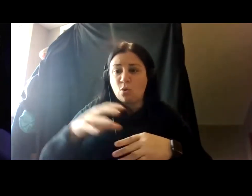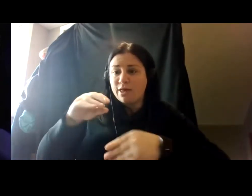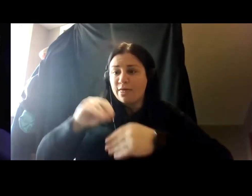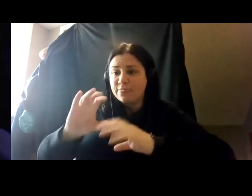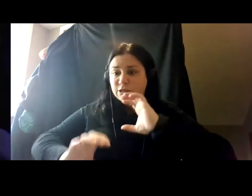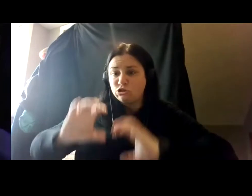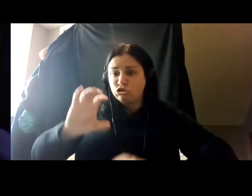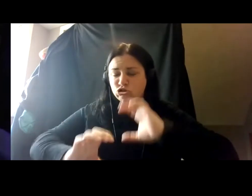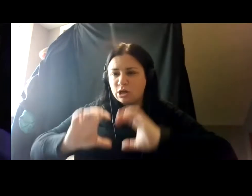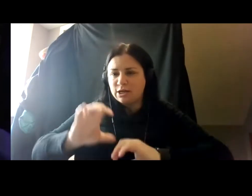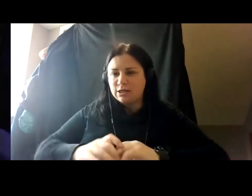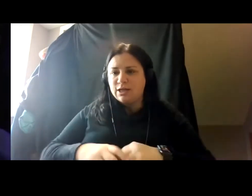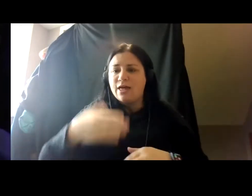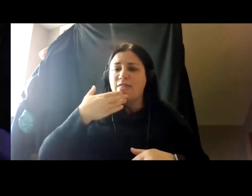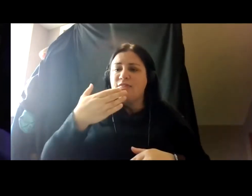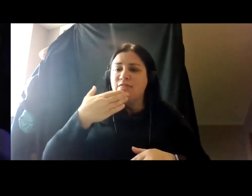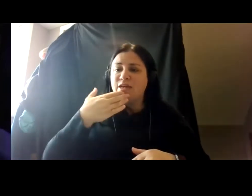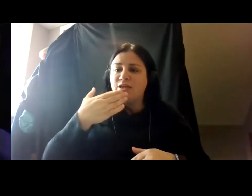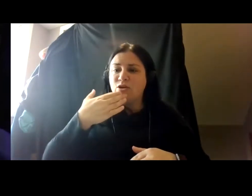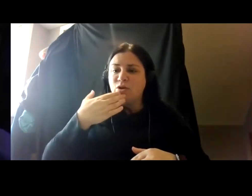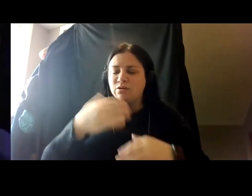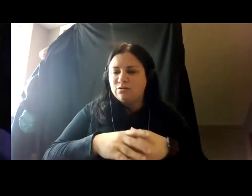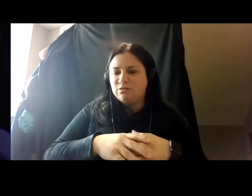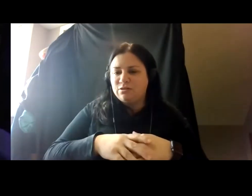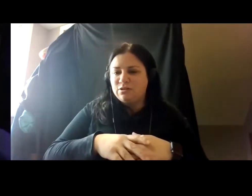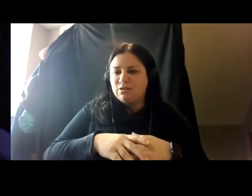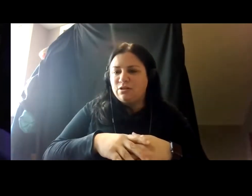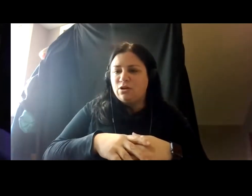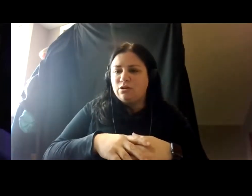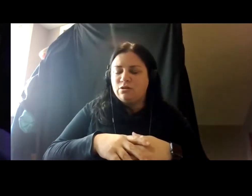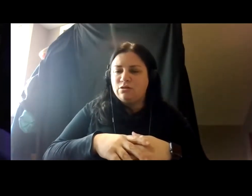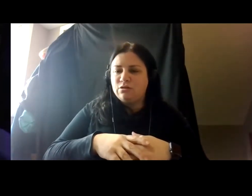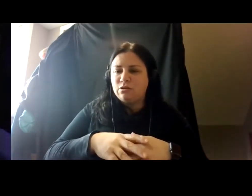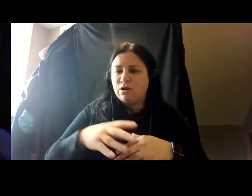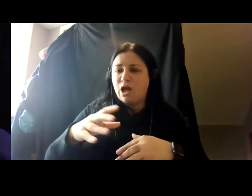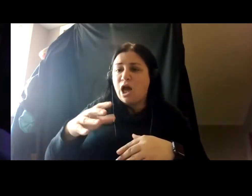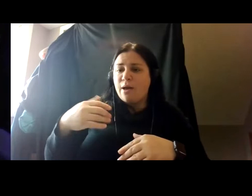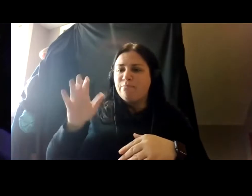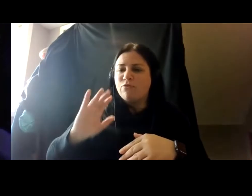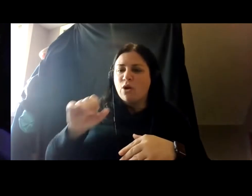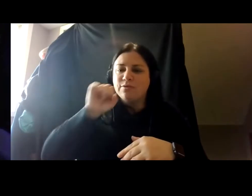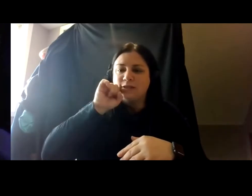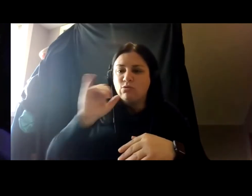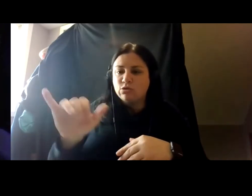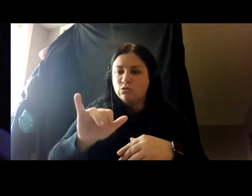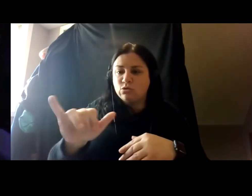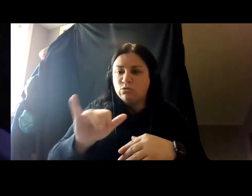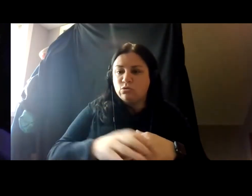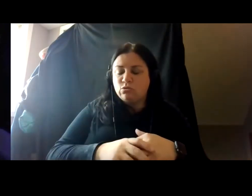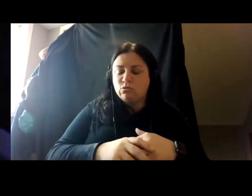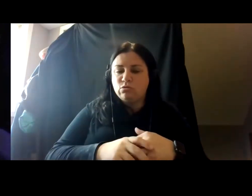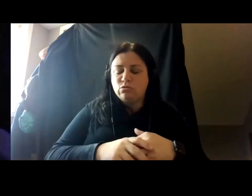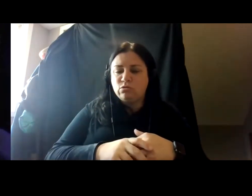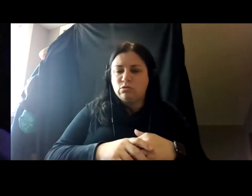you. I love this, I'm the carrot, great. I was a carrot as well. Okay,